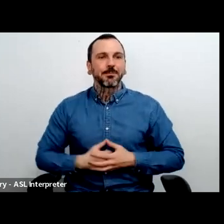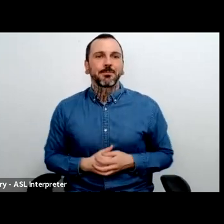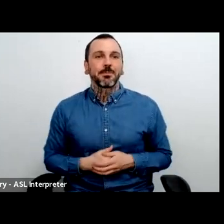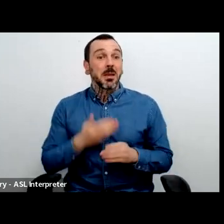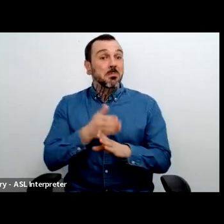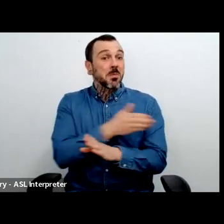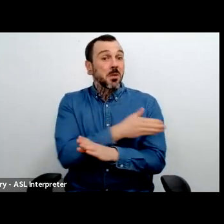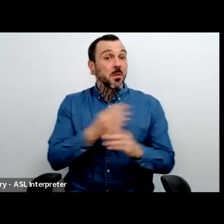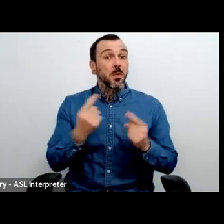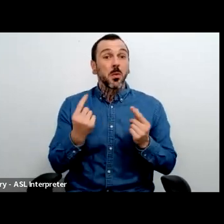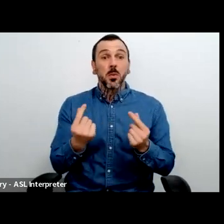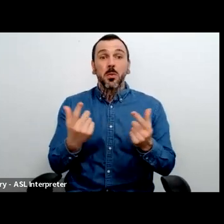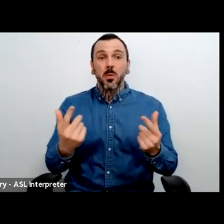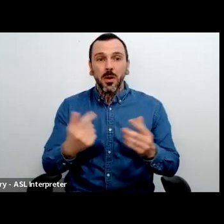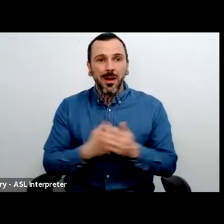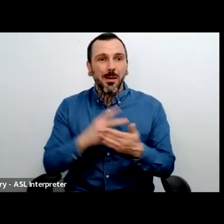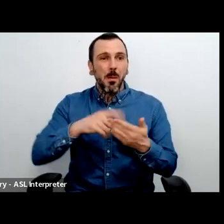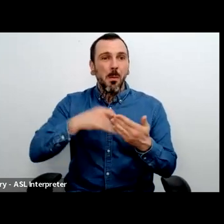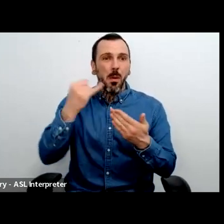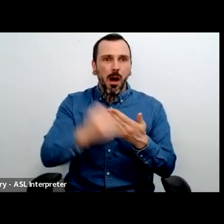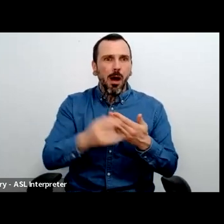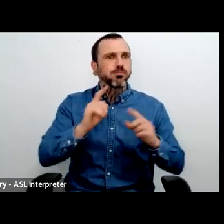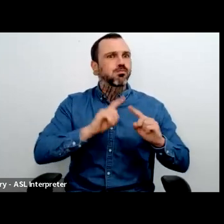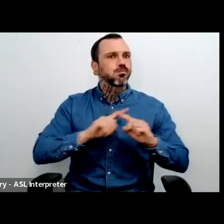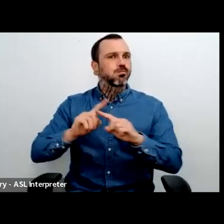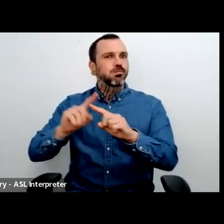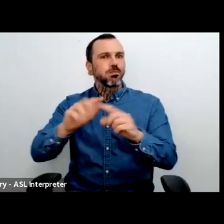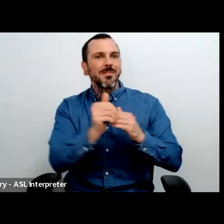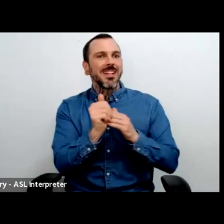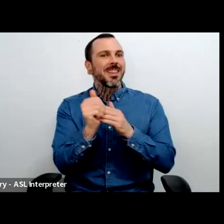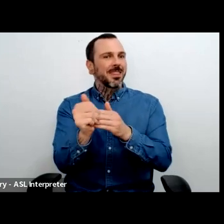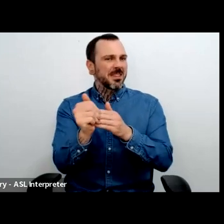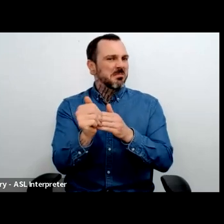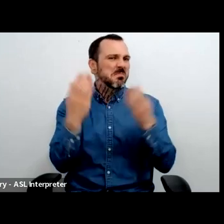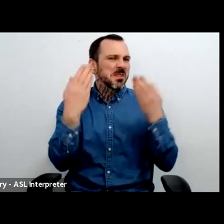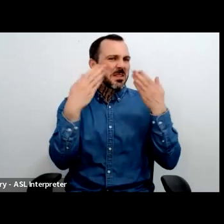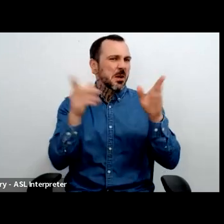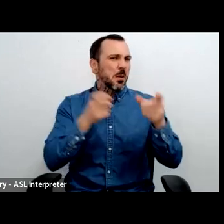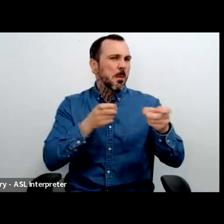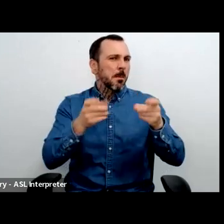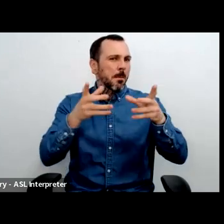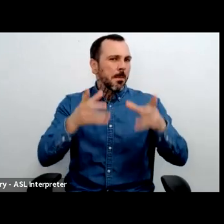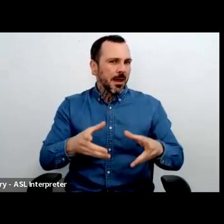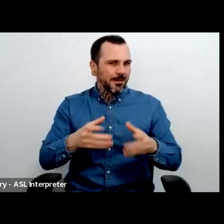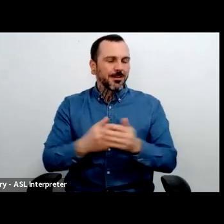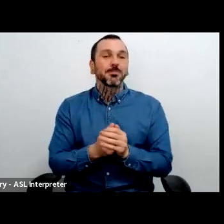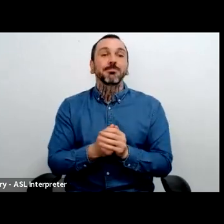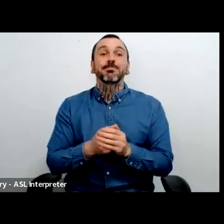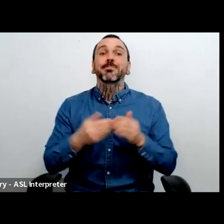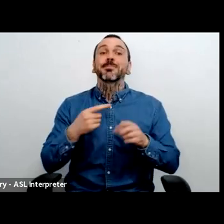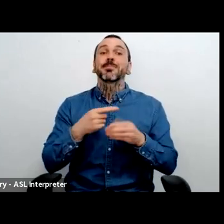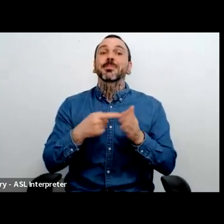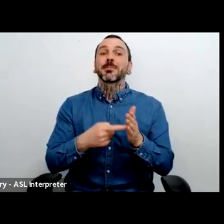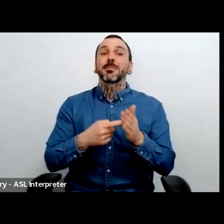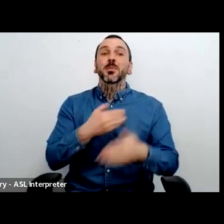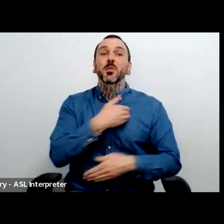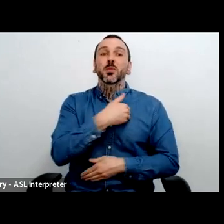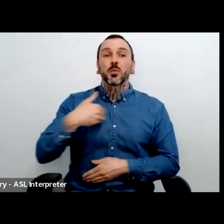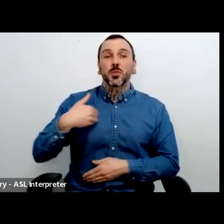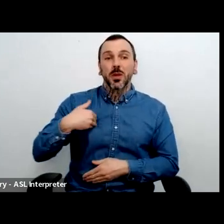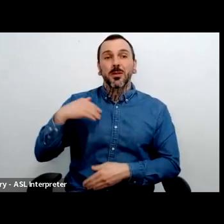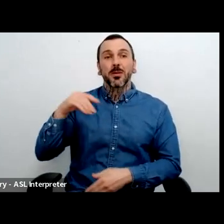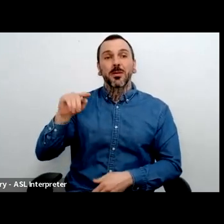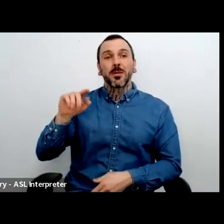that, he led several major projects as general manager of Toronto's Tarragon Theatre and as